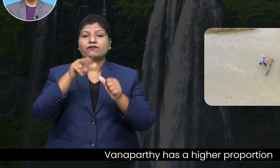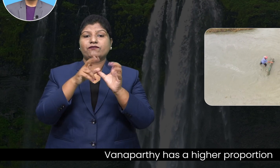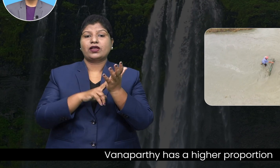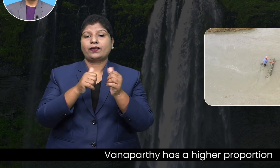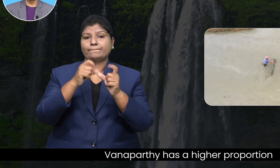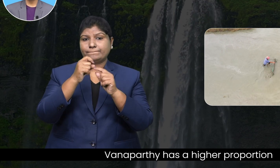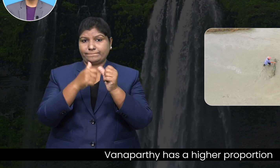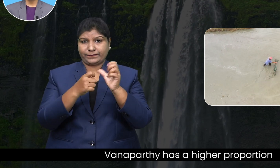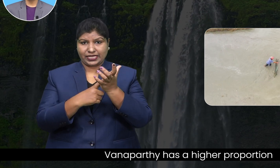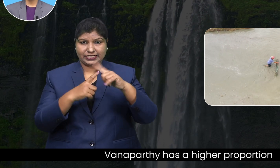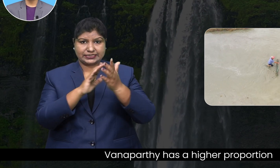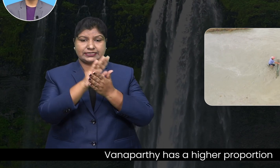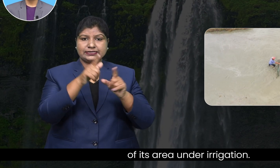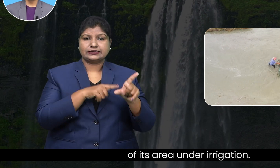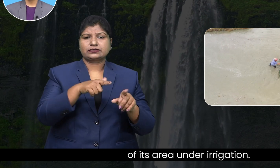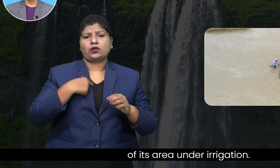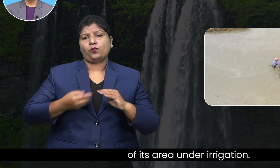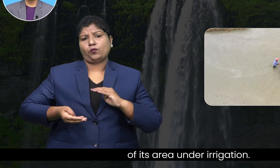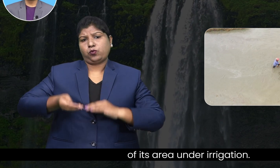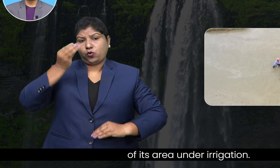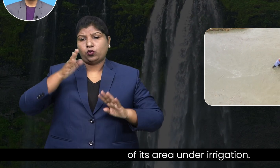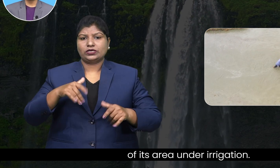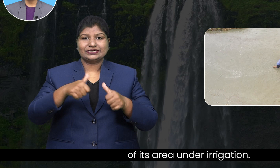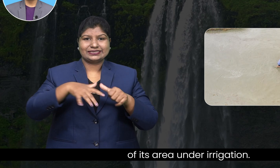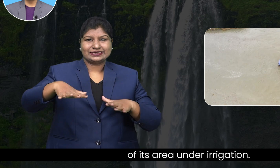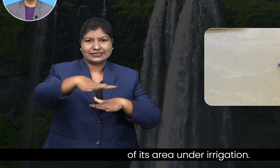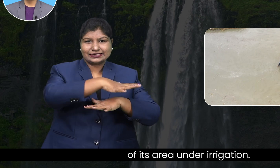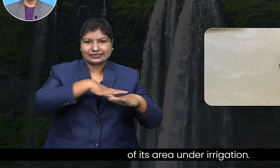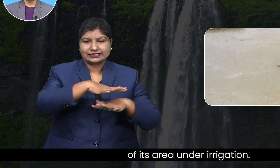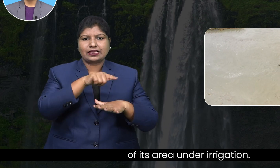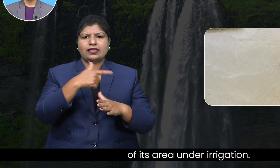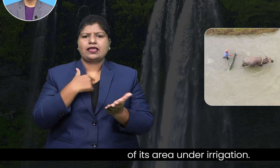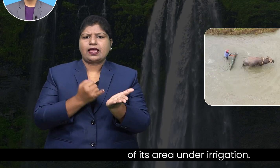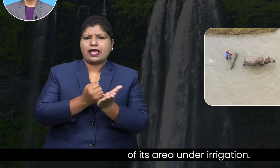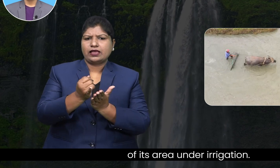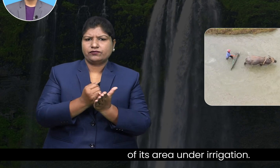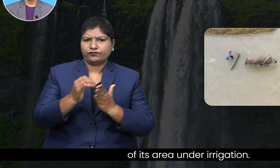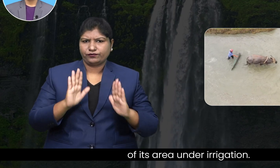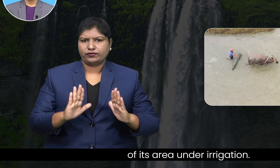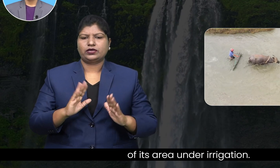Vanaparthi has a higher proportion of its area under irrigation.